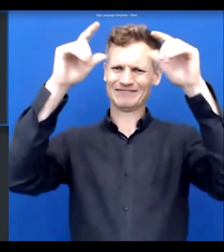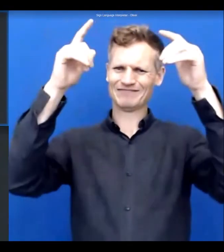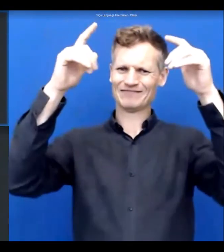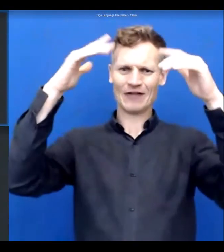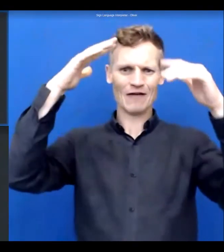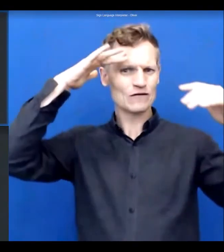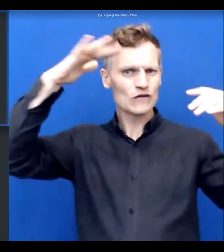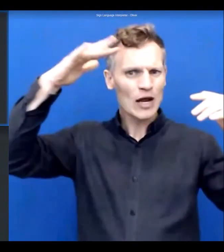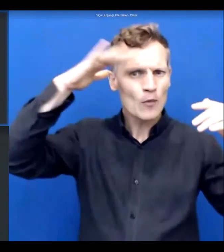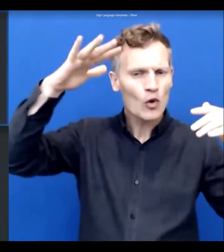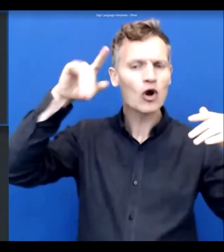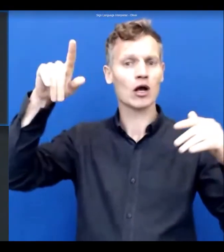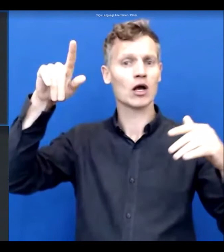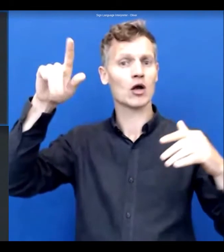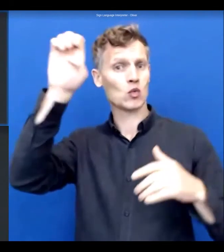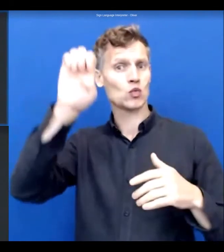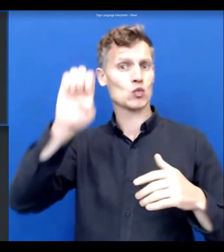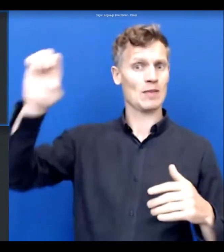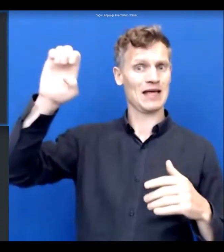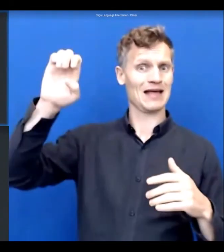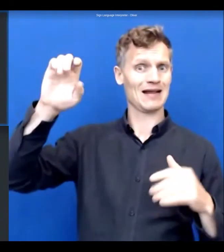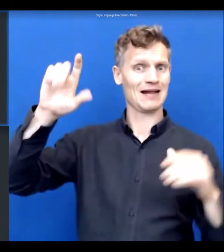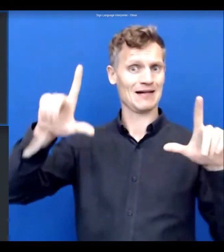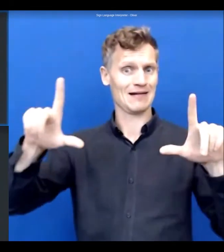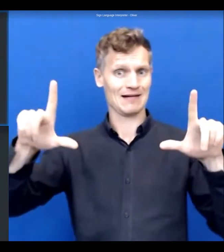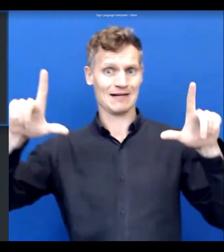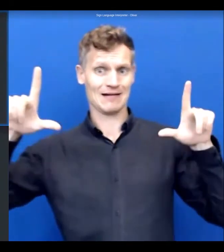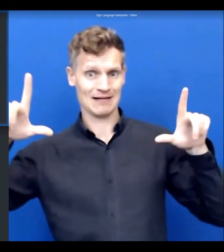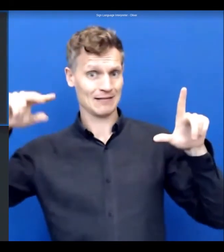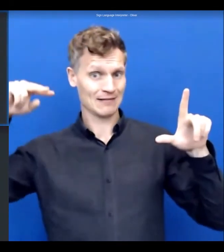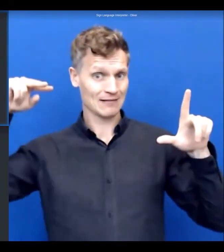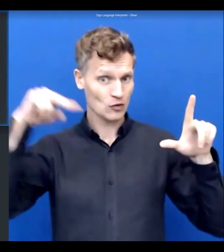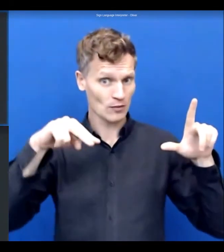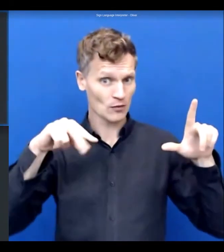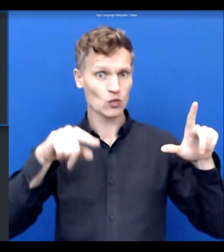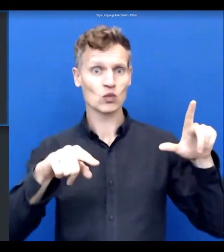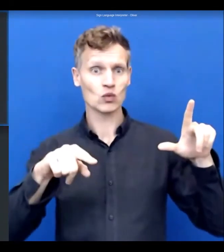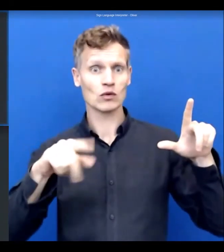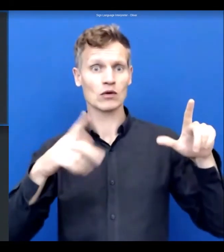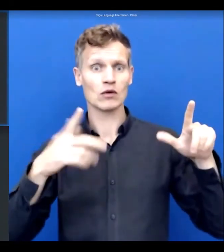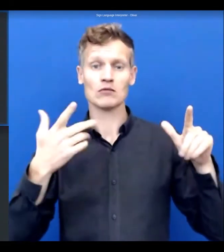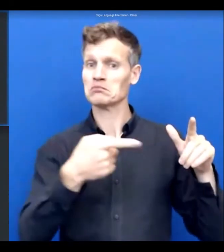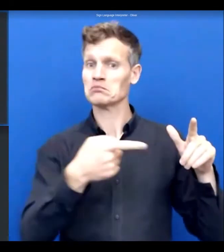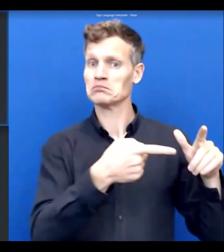points of view, not only from cities, but from all the consortium,